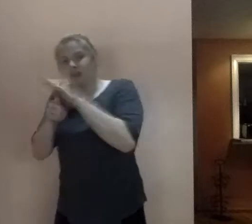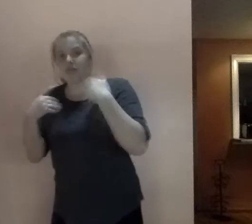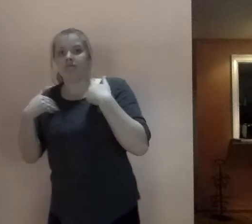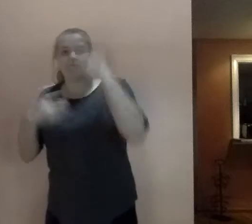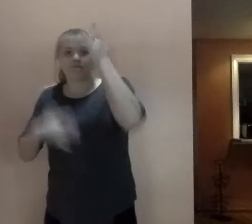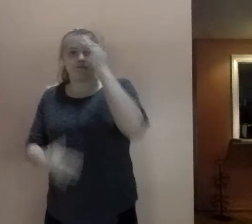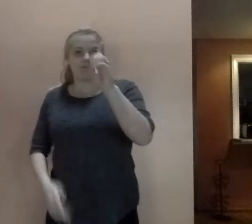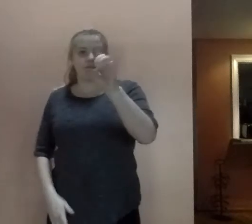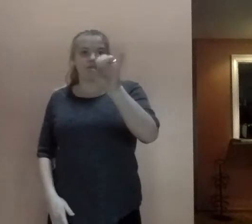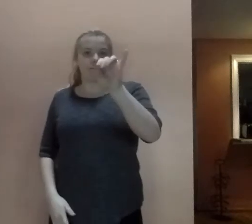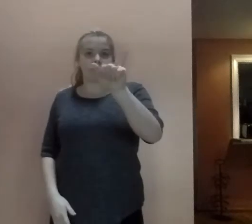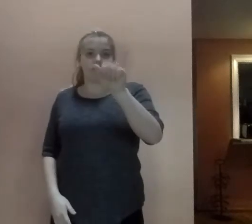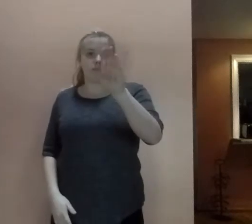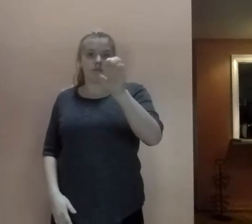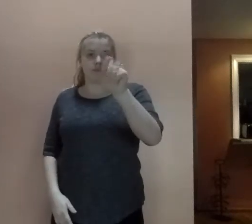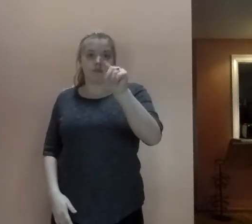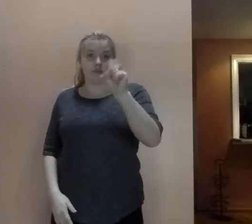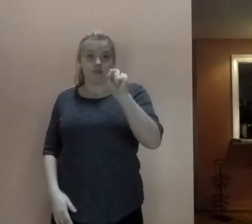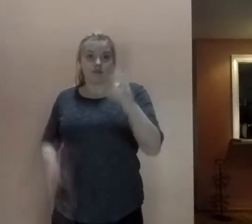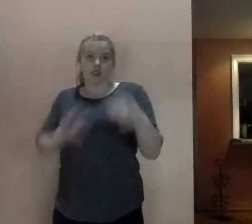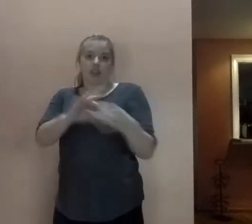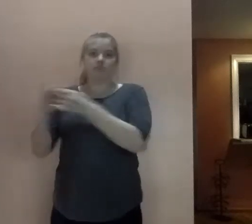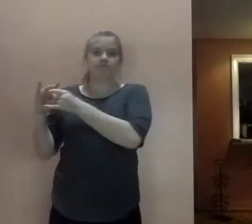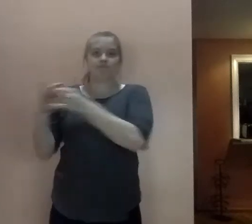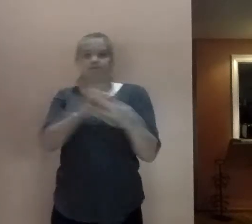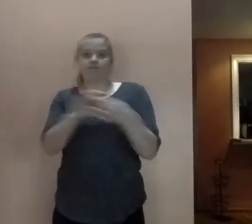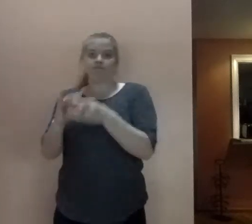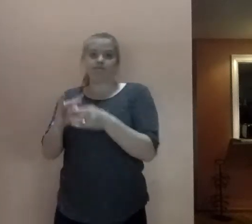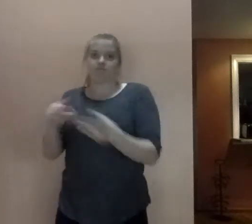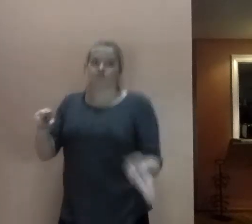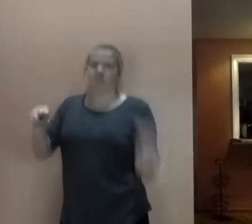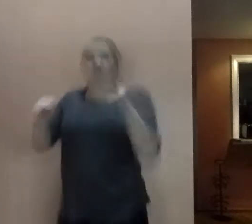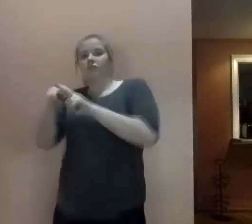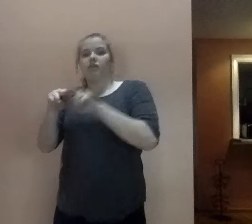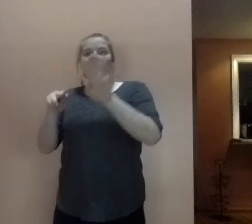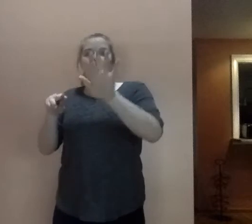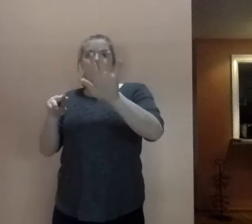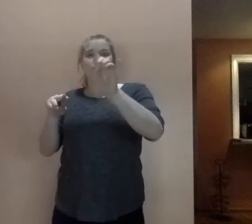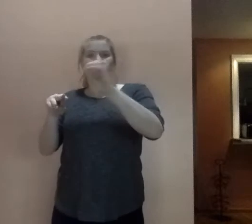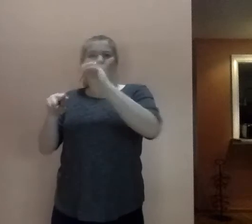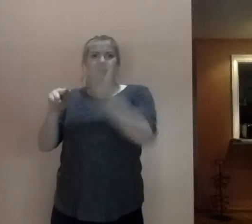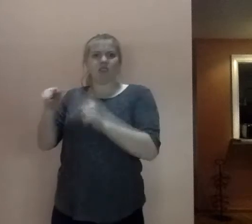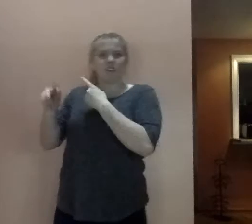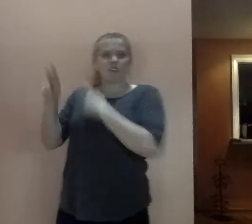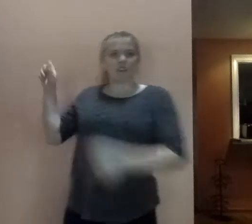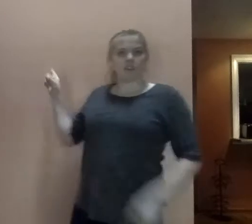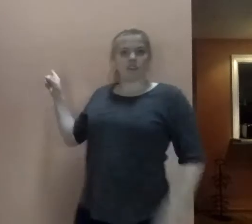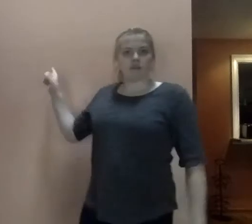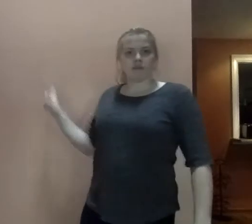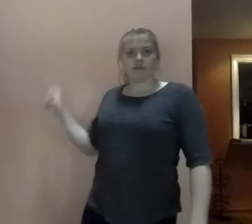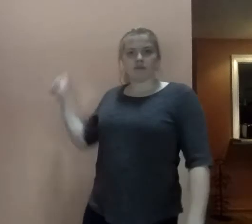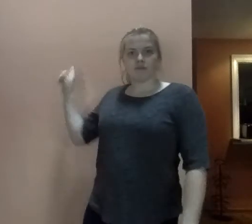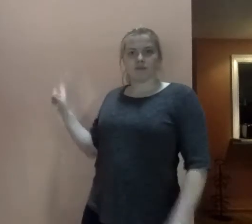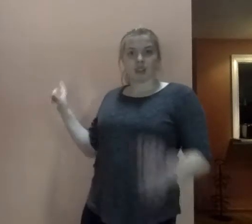meat and developing diabetes became undeniable. But when I went on the leading diabetes organization's website, the American Diabetes